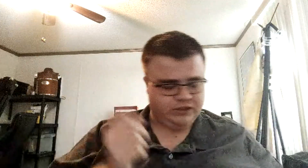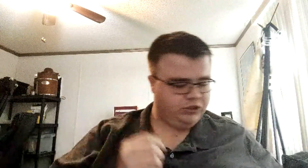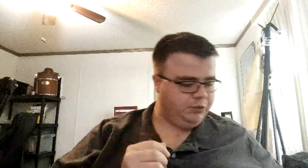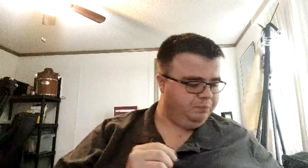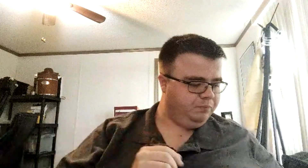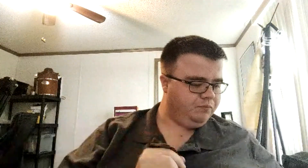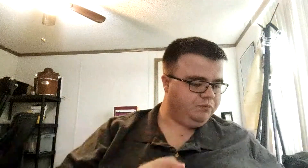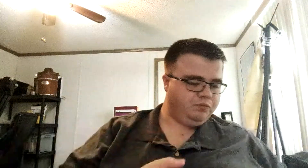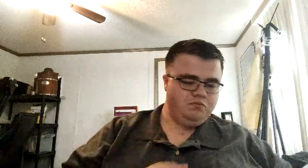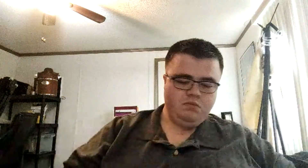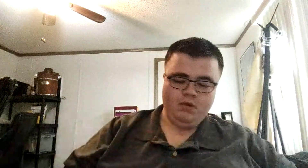things.